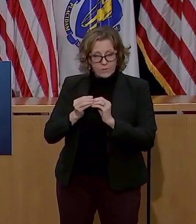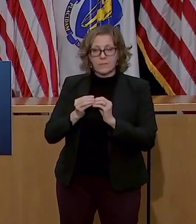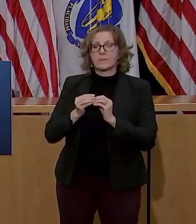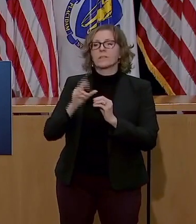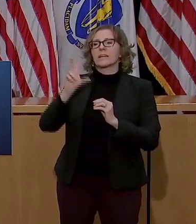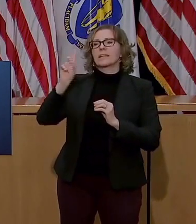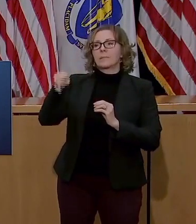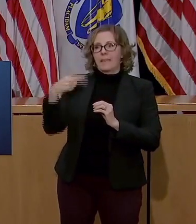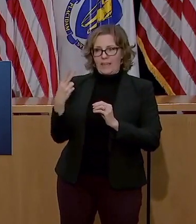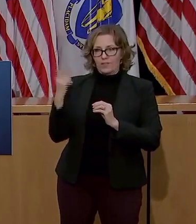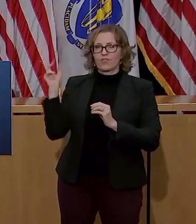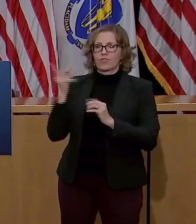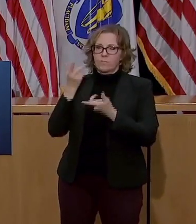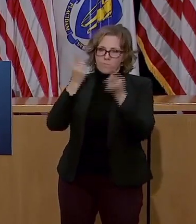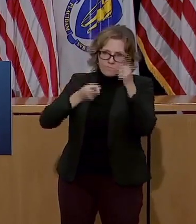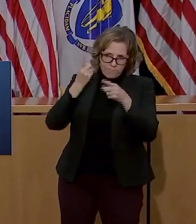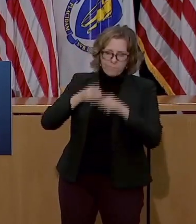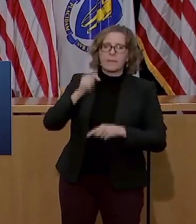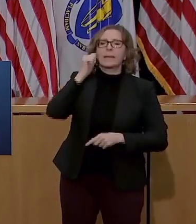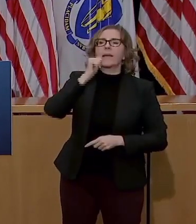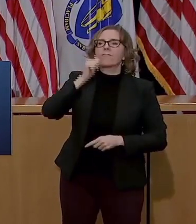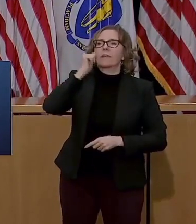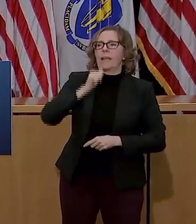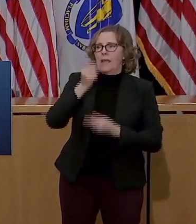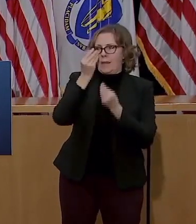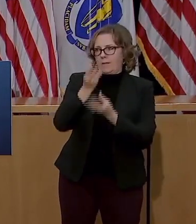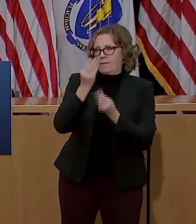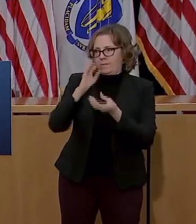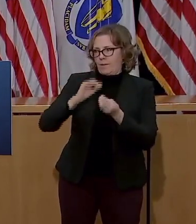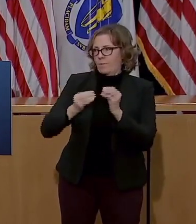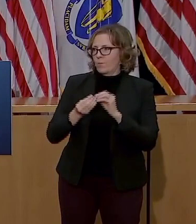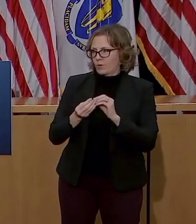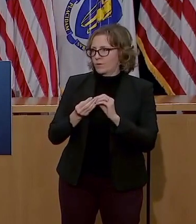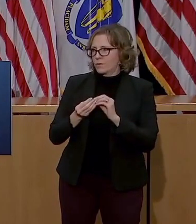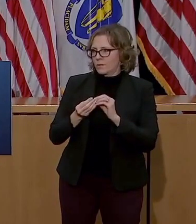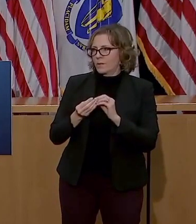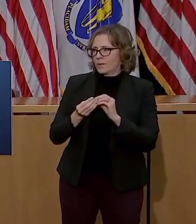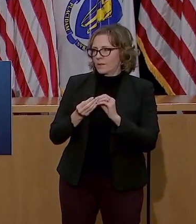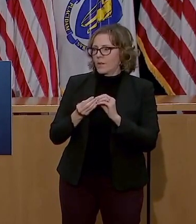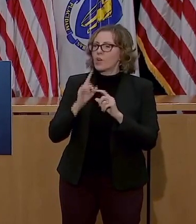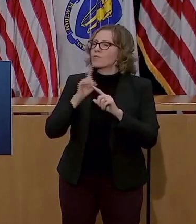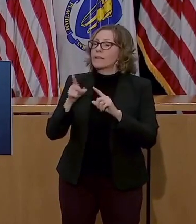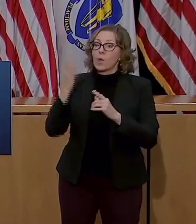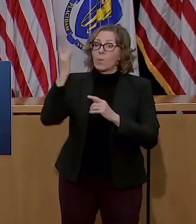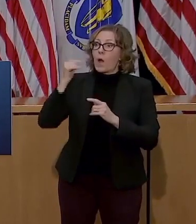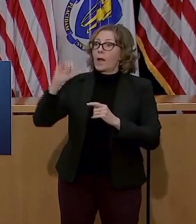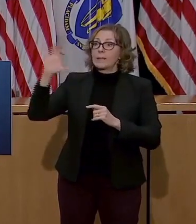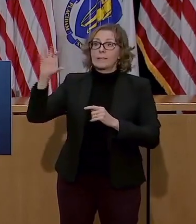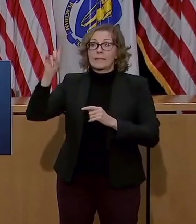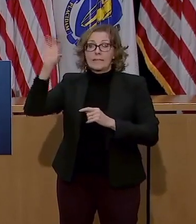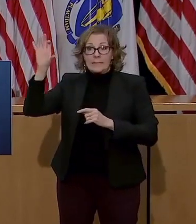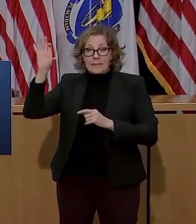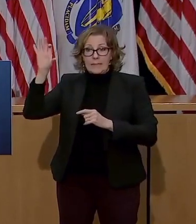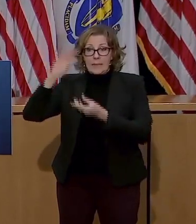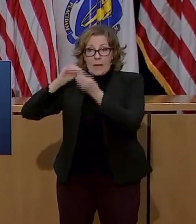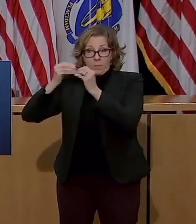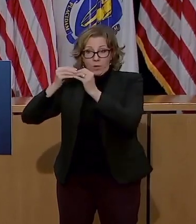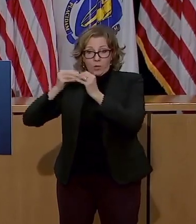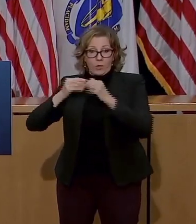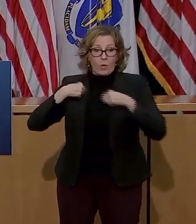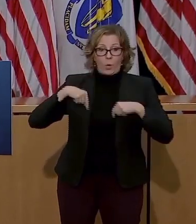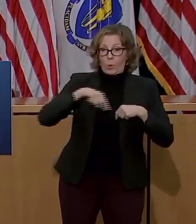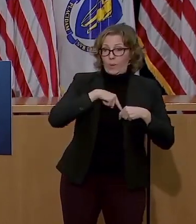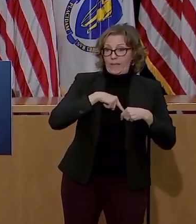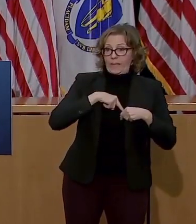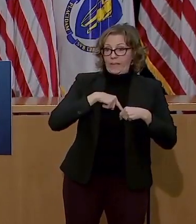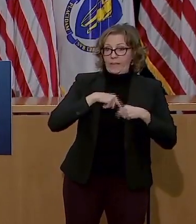DPH daily data. The issue between CDC and the state is literally just a timing. What time the CDC pulls the data versus what time